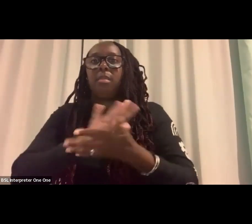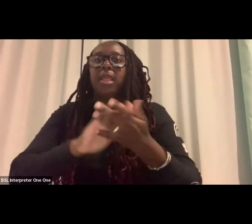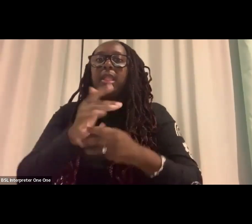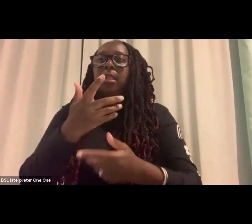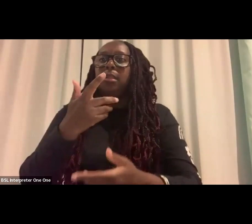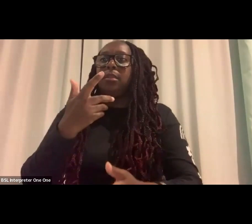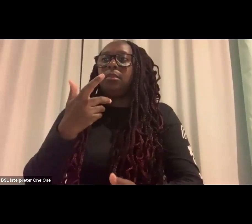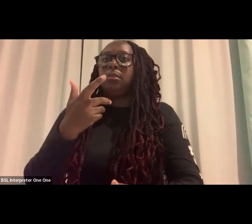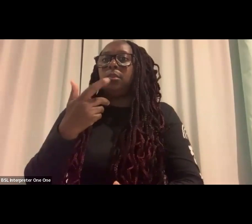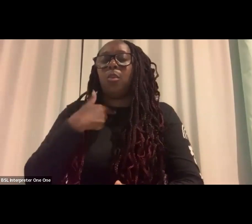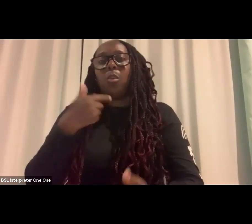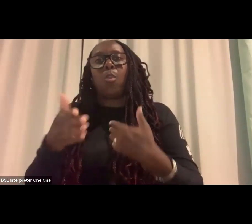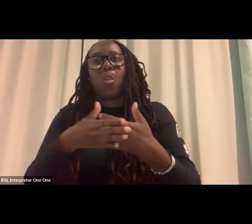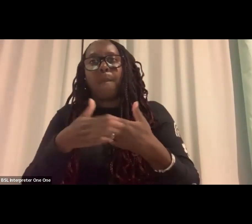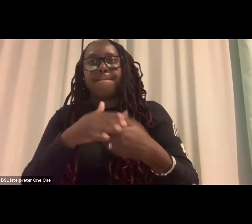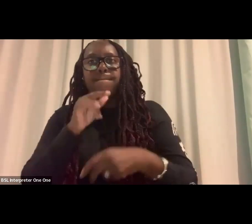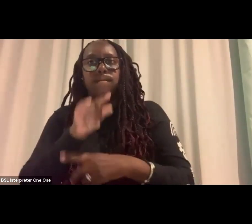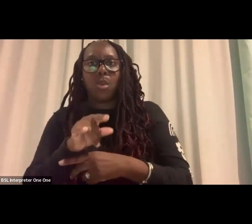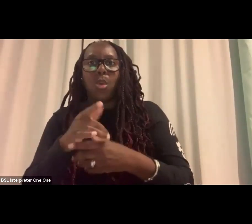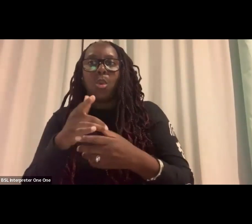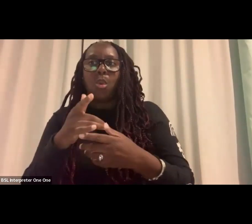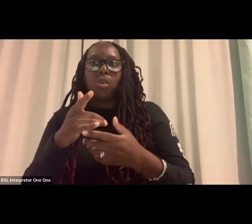can say, or more donut friendly.